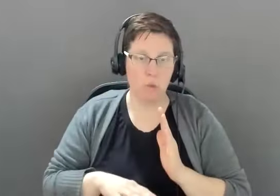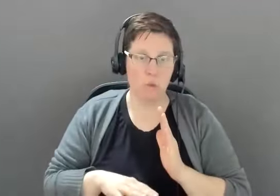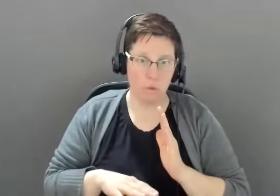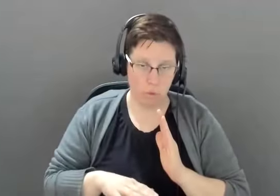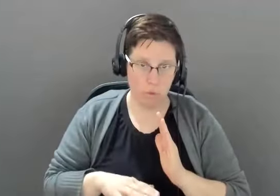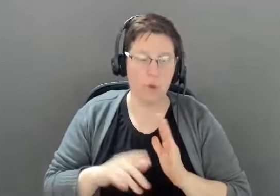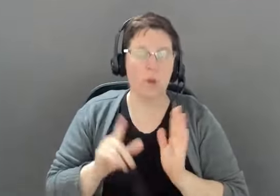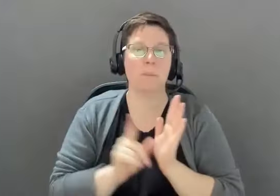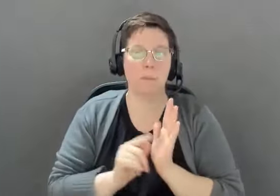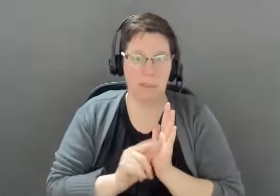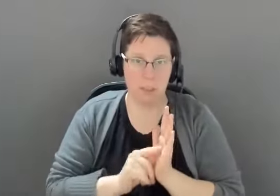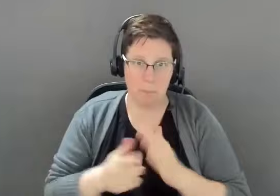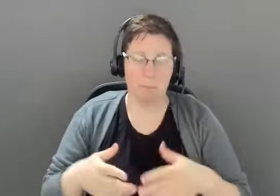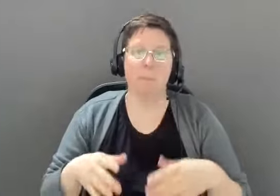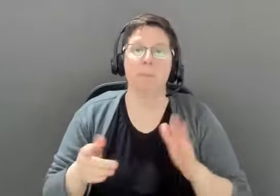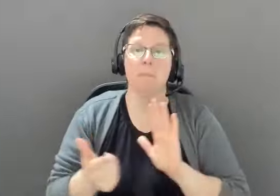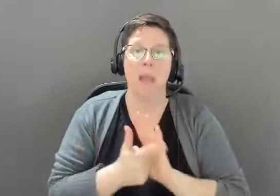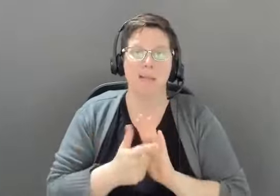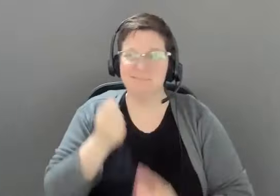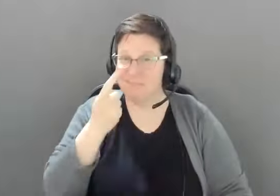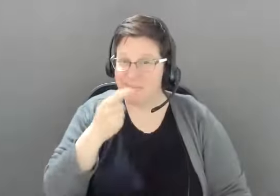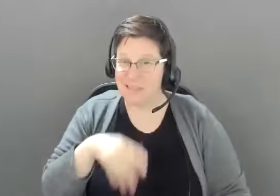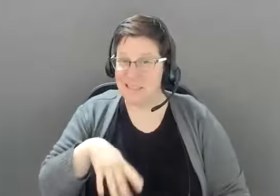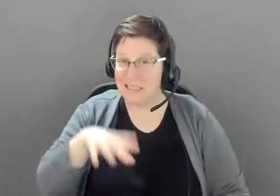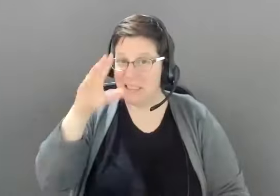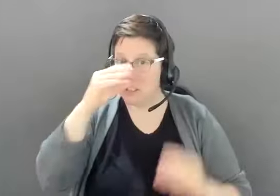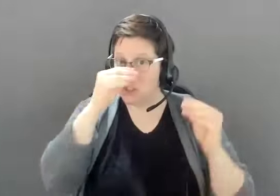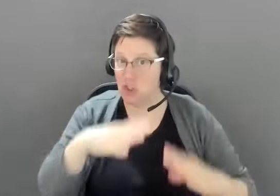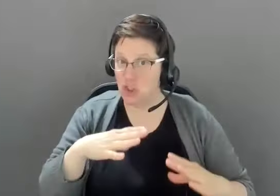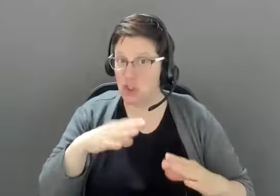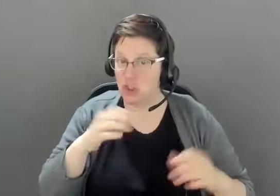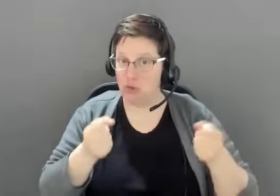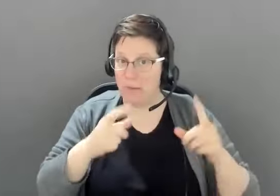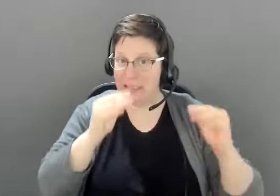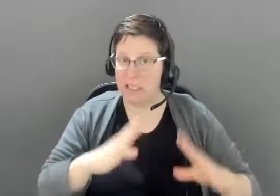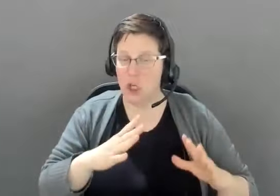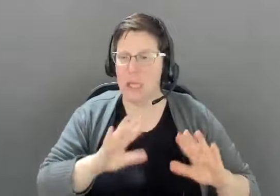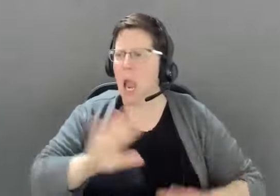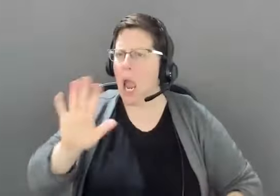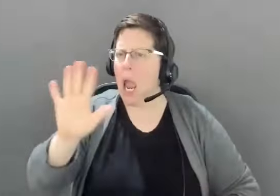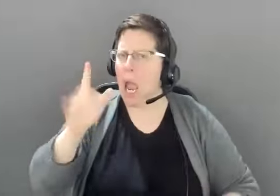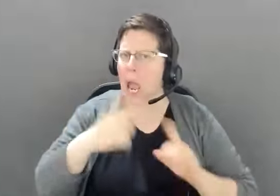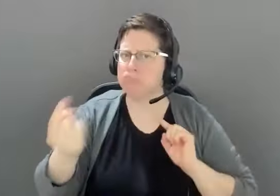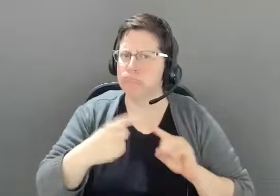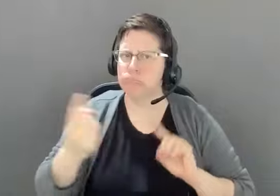case contested. So we had to go to a hearing to sort it out. Finally, my publication ban was removed in